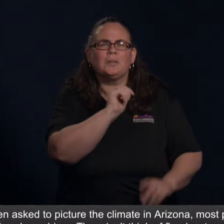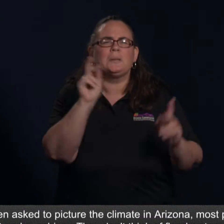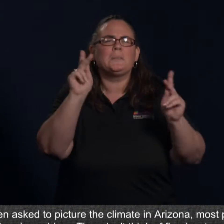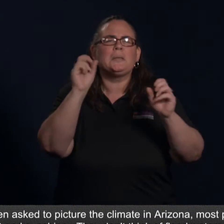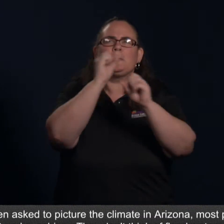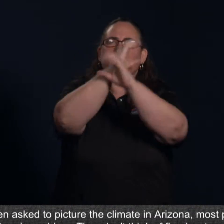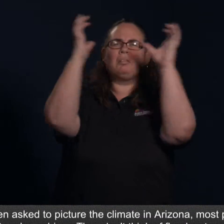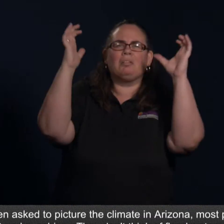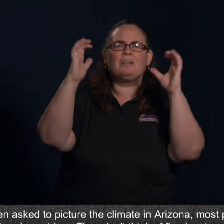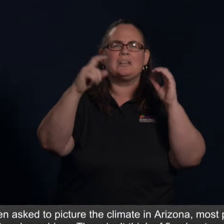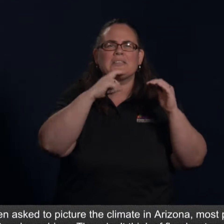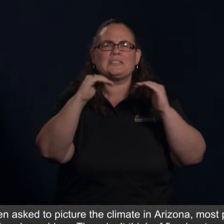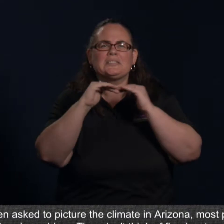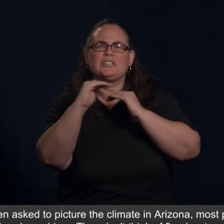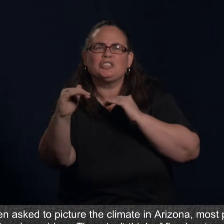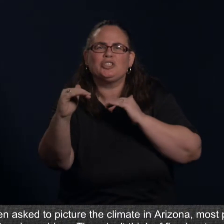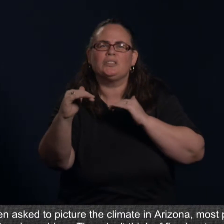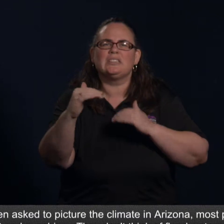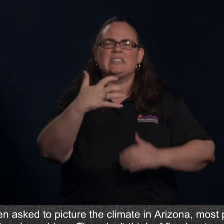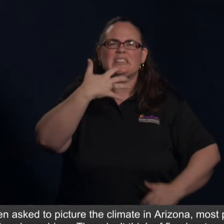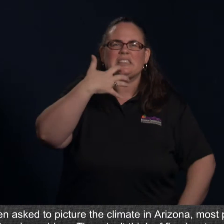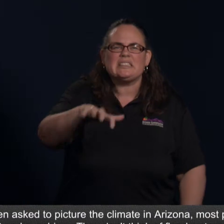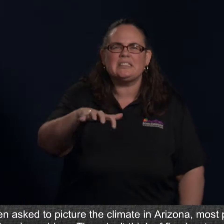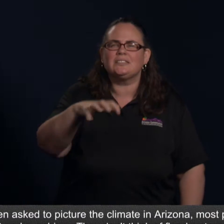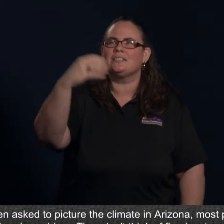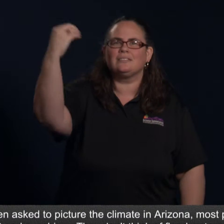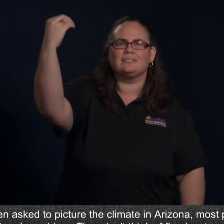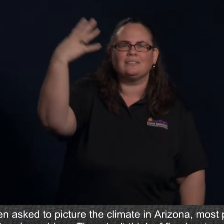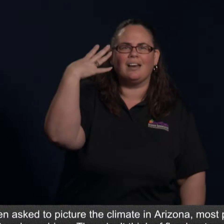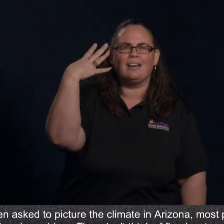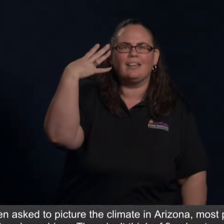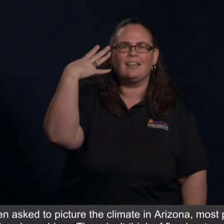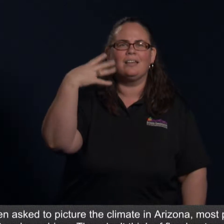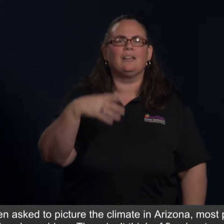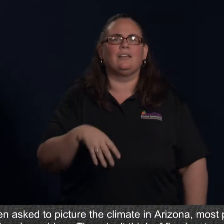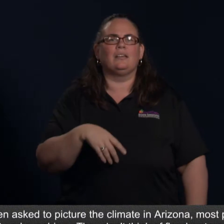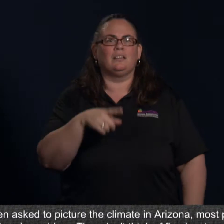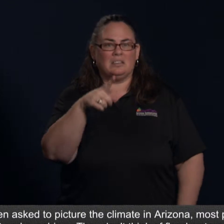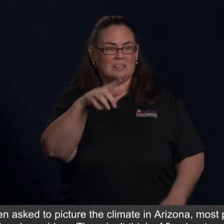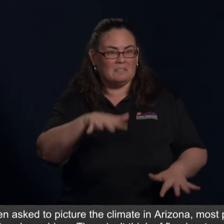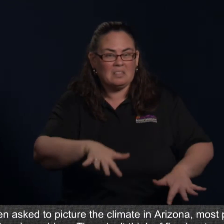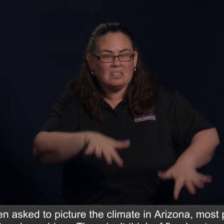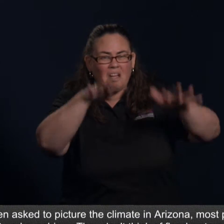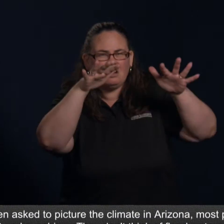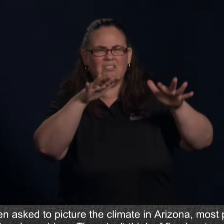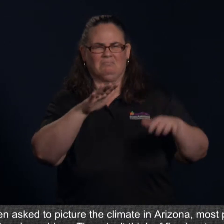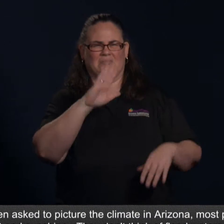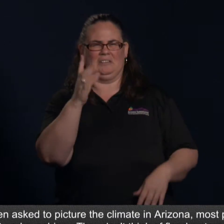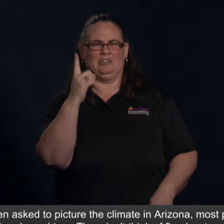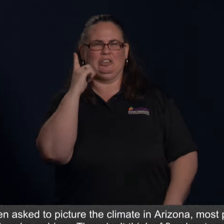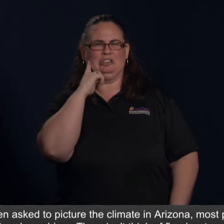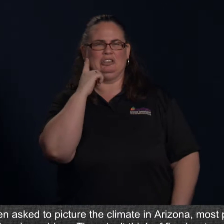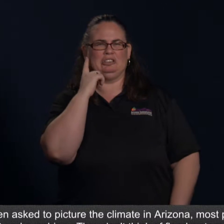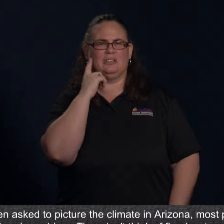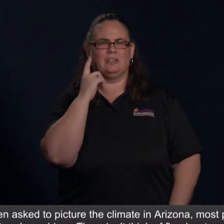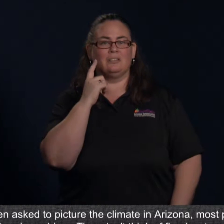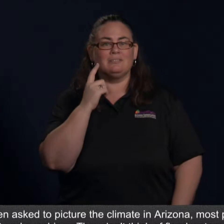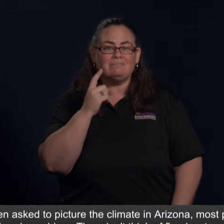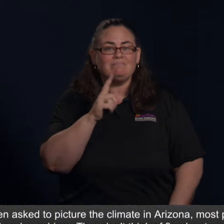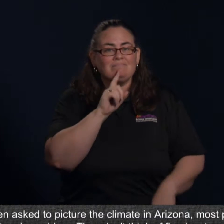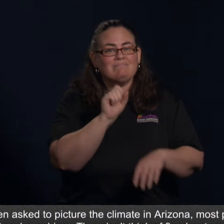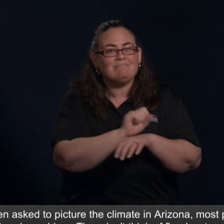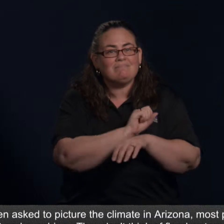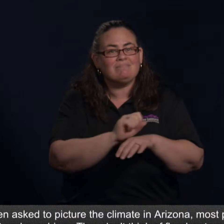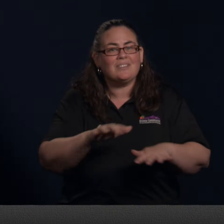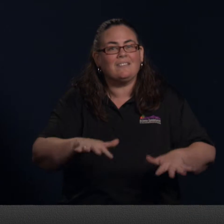When asked to picture the climate in Arizona, most people think desert, heat, and sunshine. They don't think of